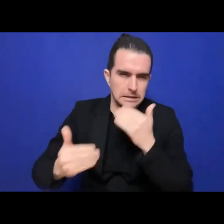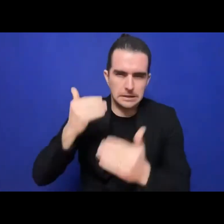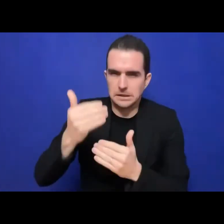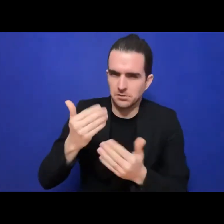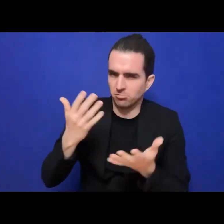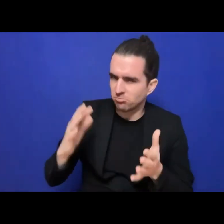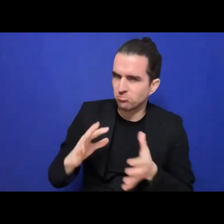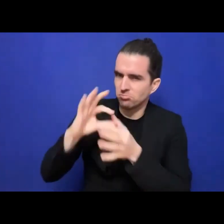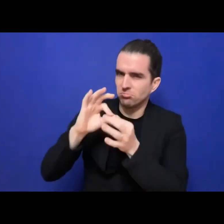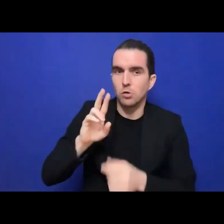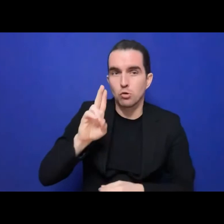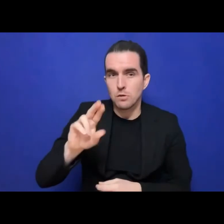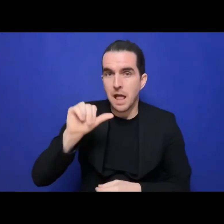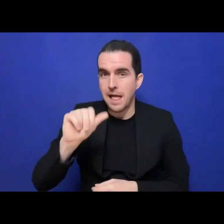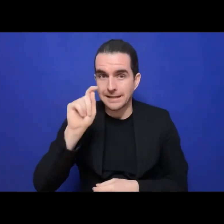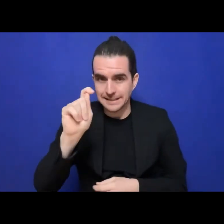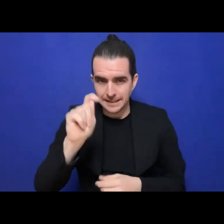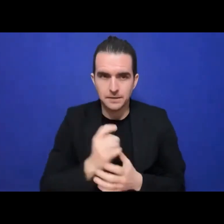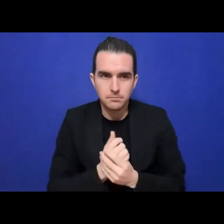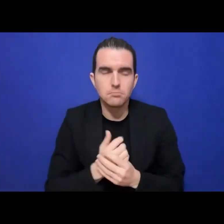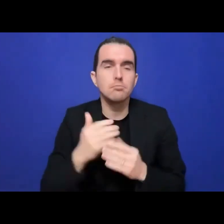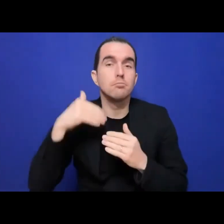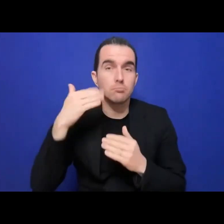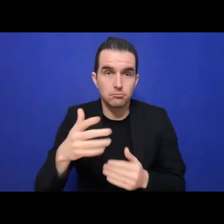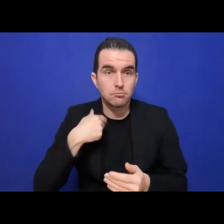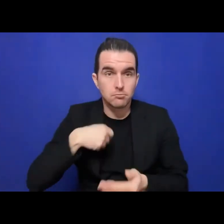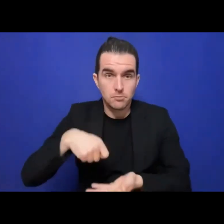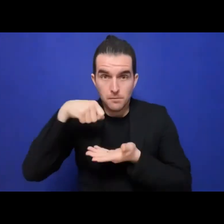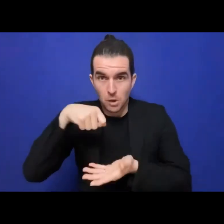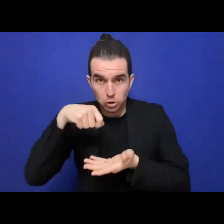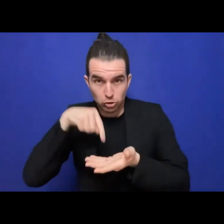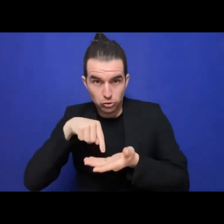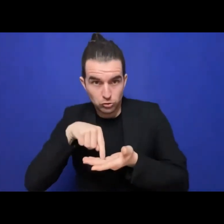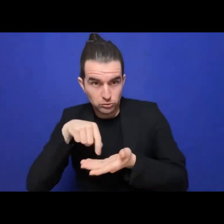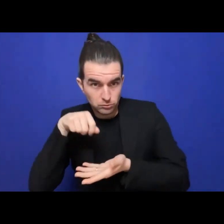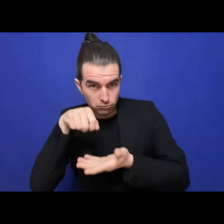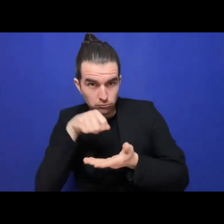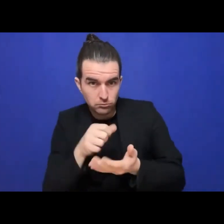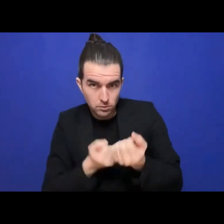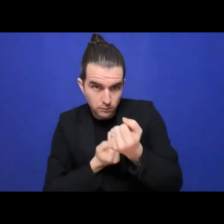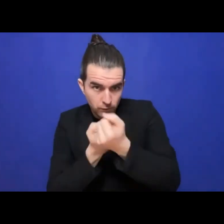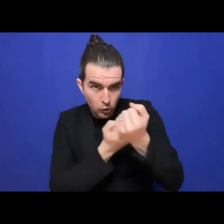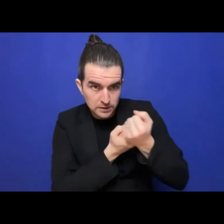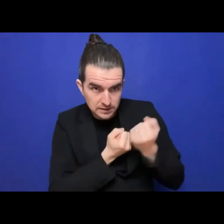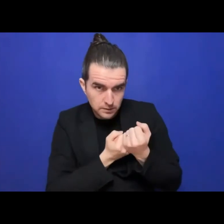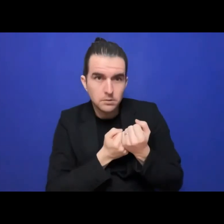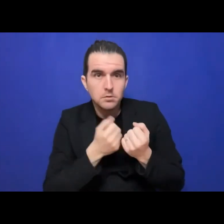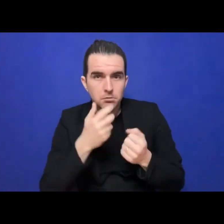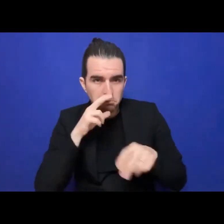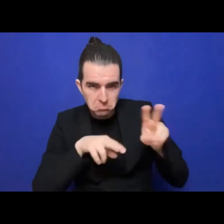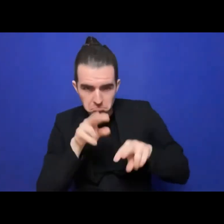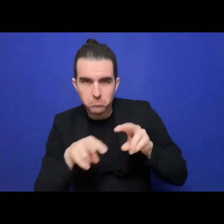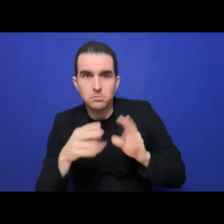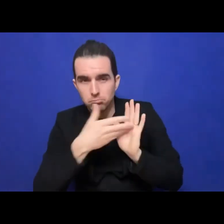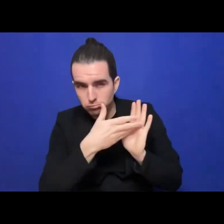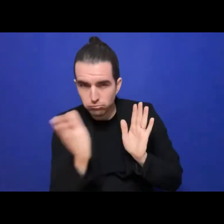that the community changed its attitude to note that they are great and major stakeholder, and that they have a